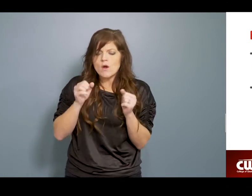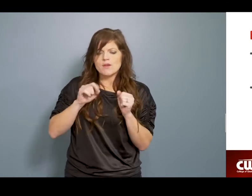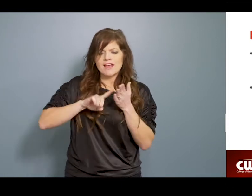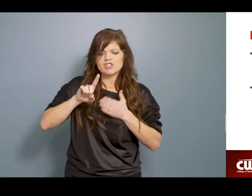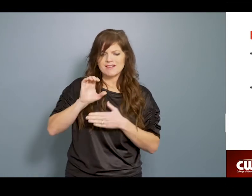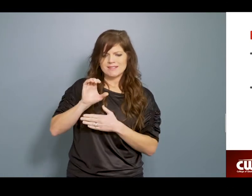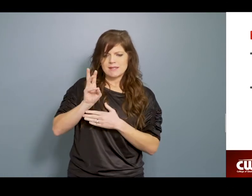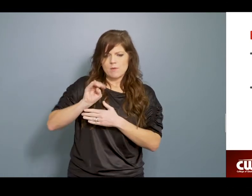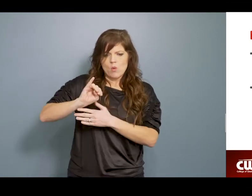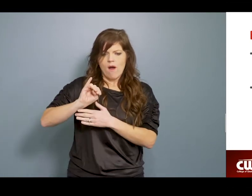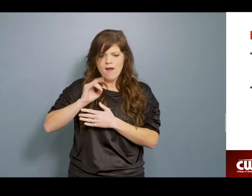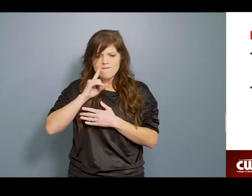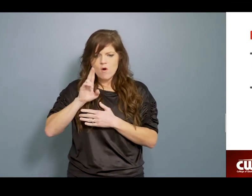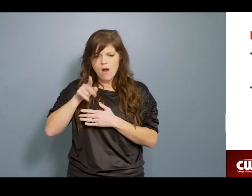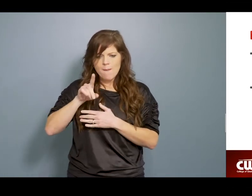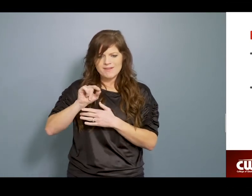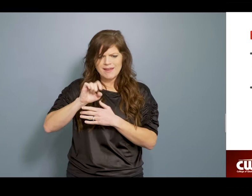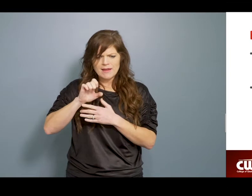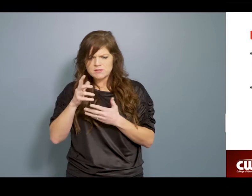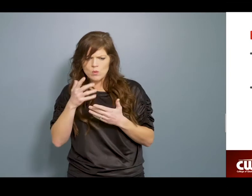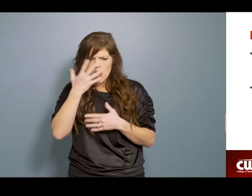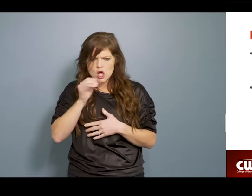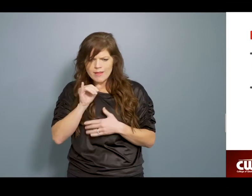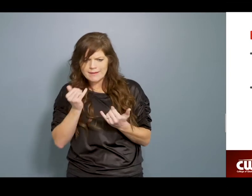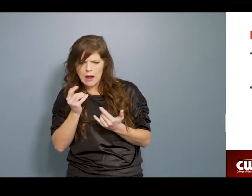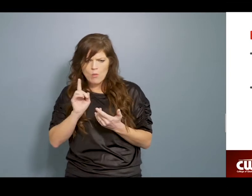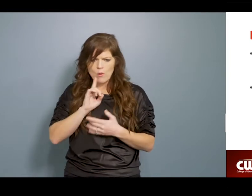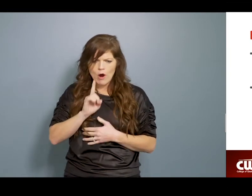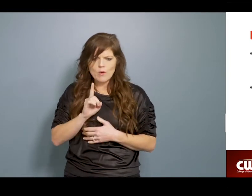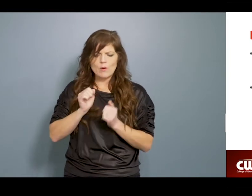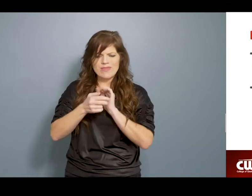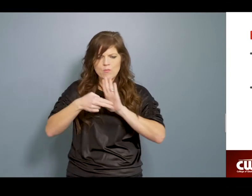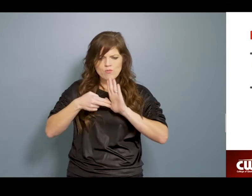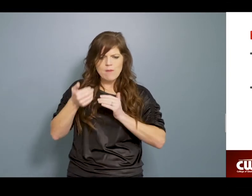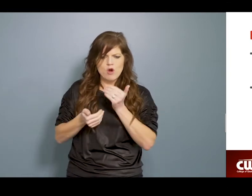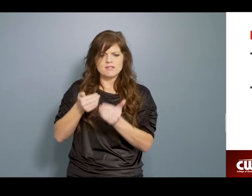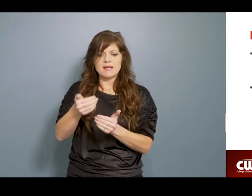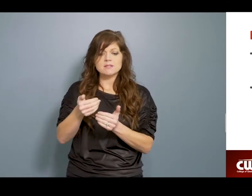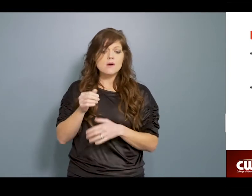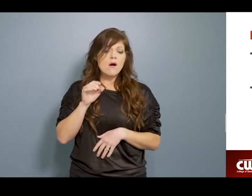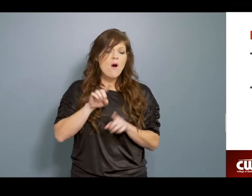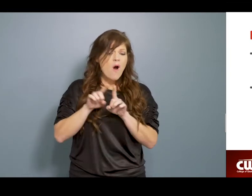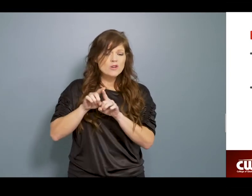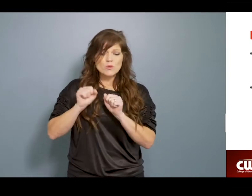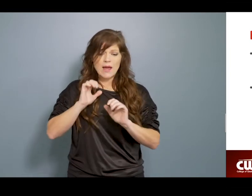will have a little further time for some Q&A. And if you'd like to just drop us a note,